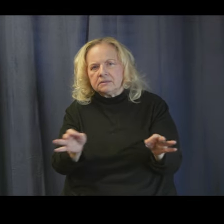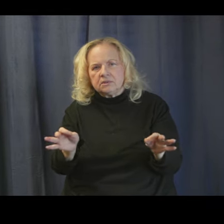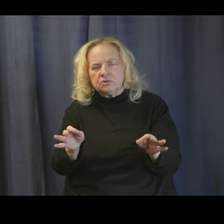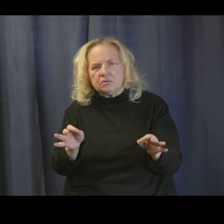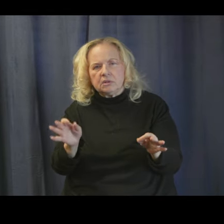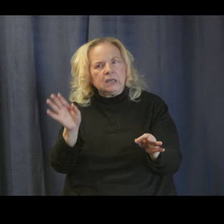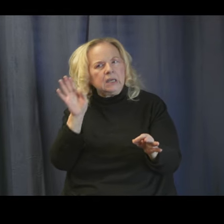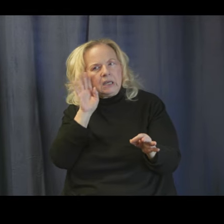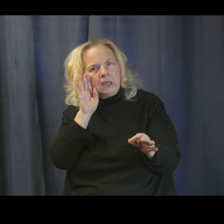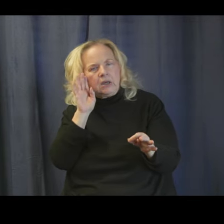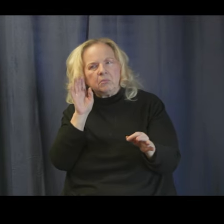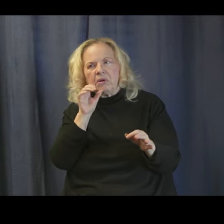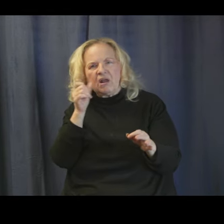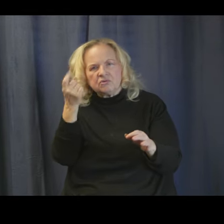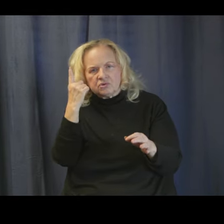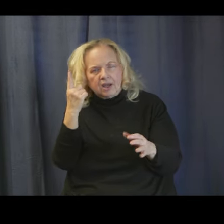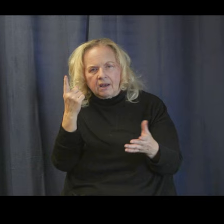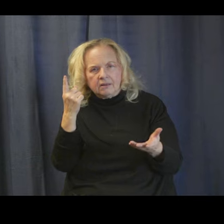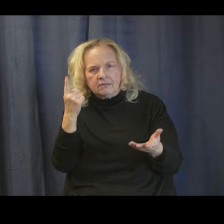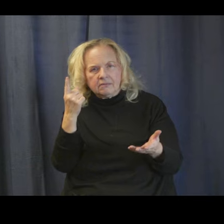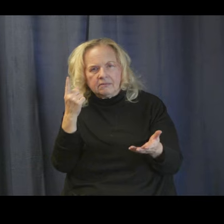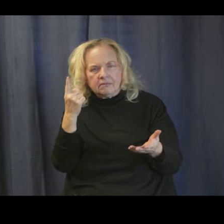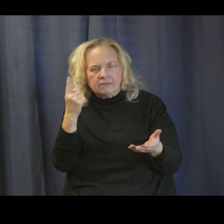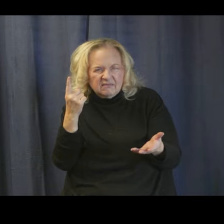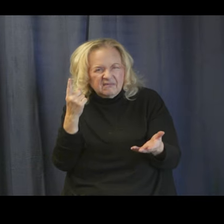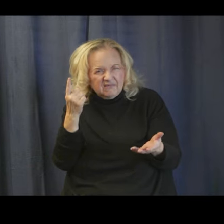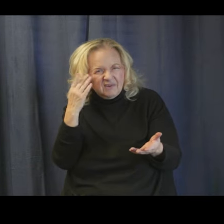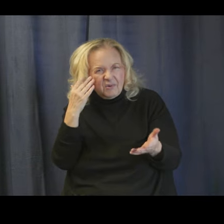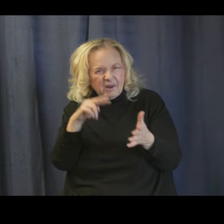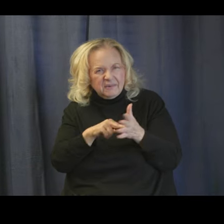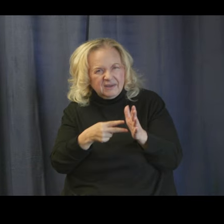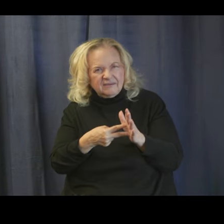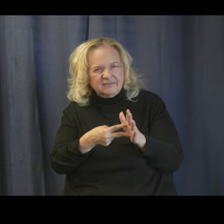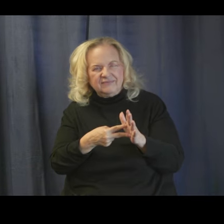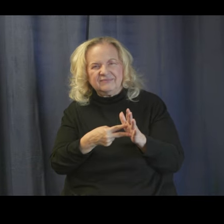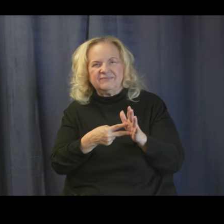hear things, but not really understand. Does everybody know what I'm talking about?